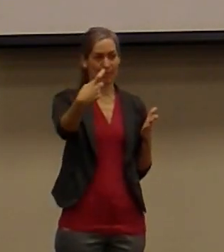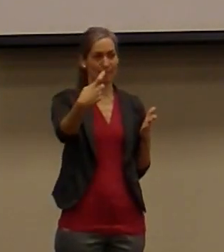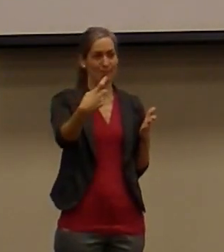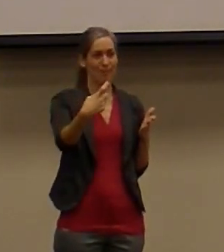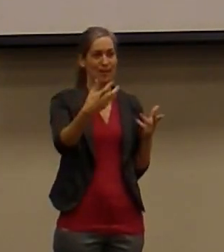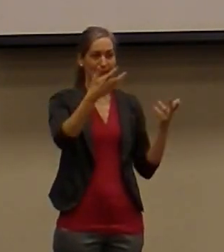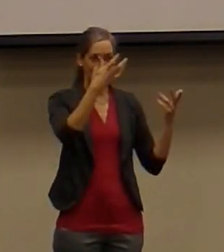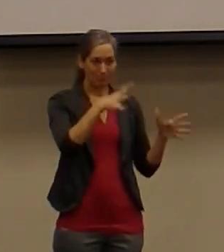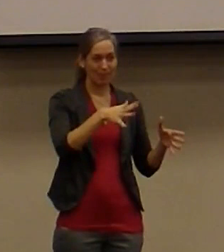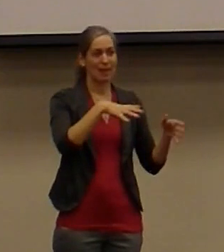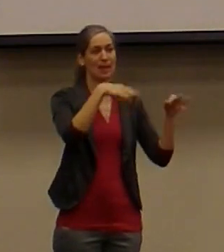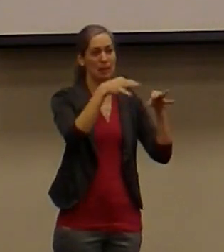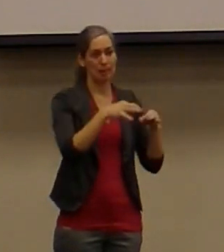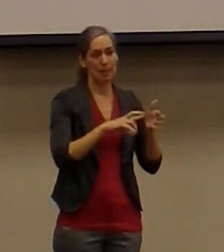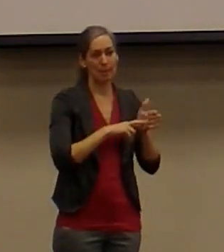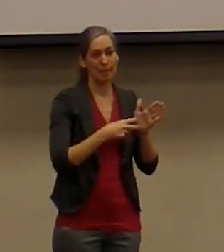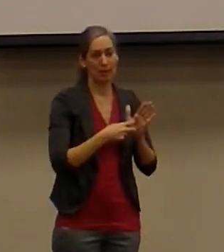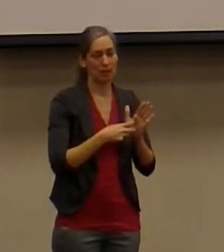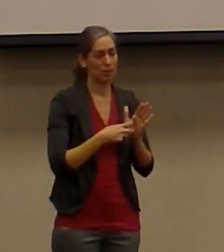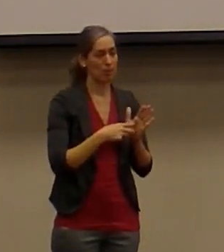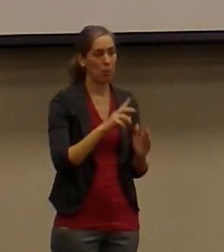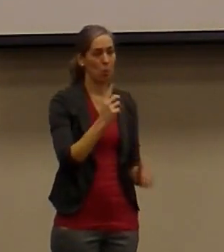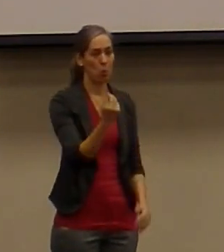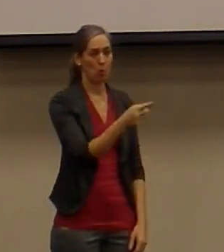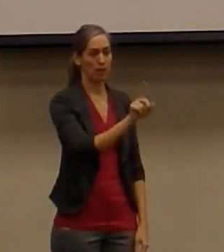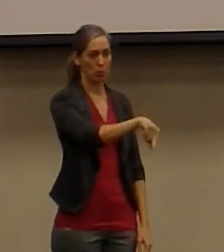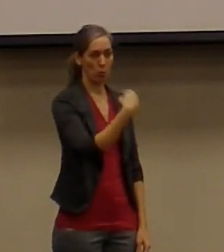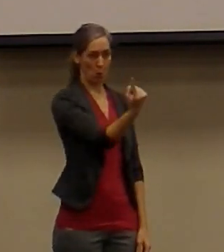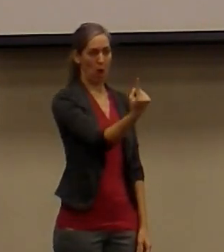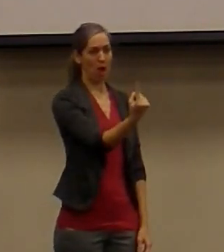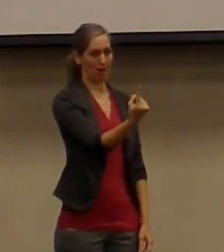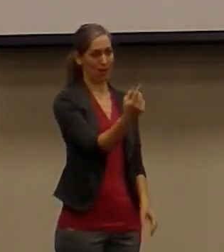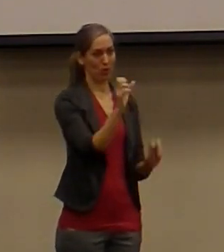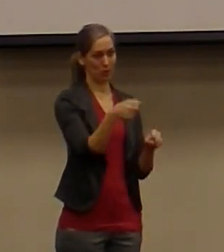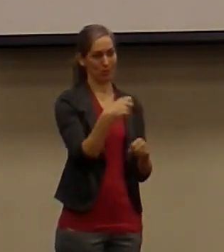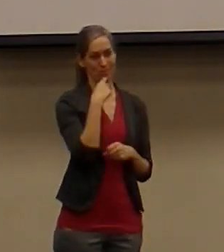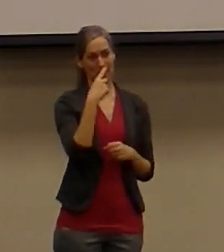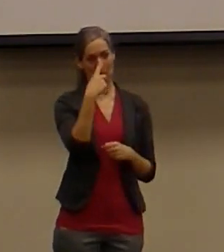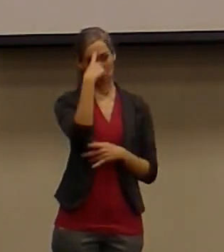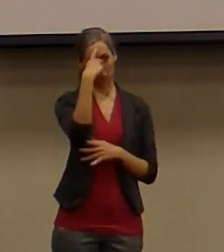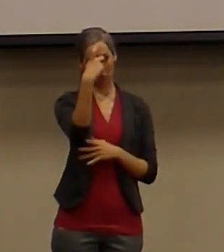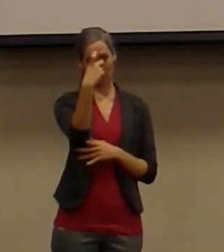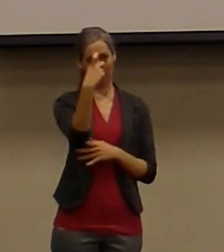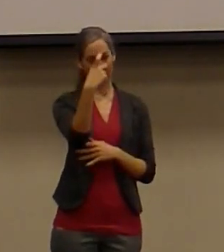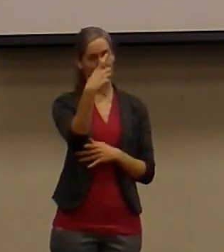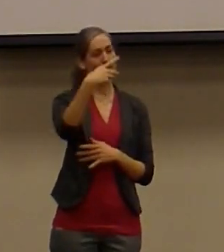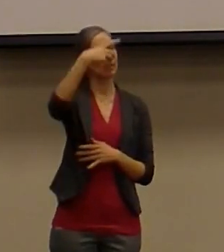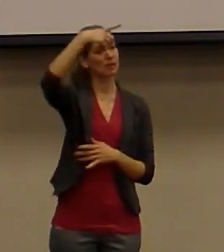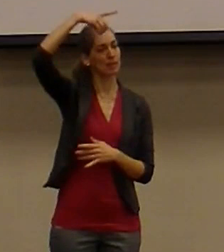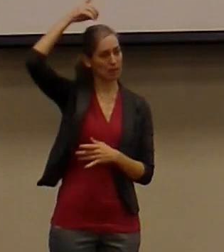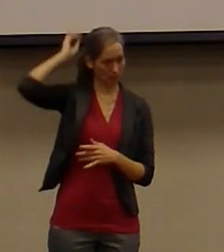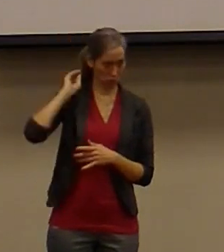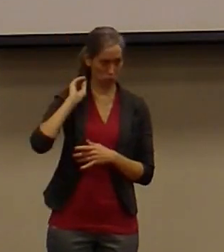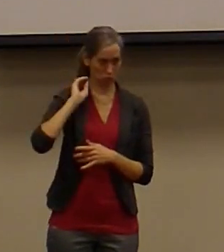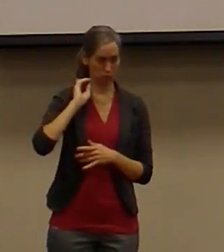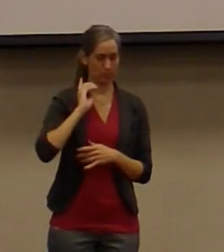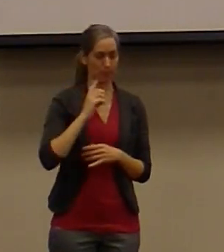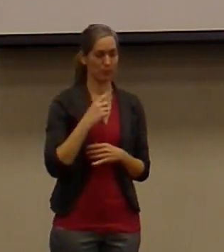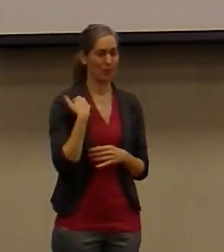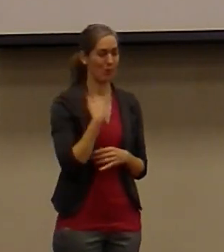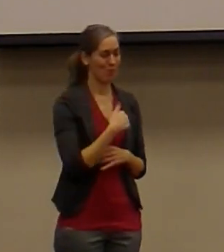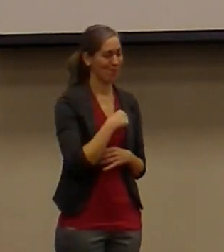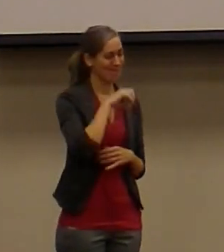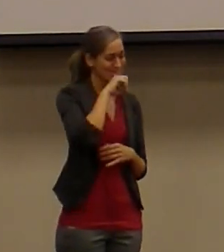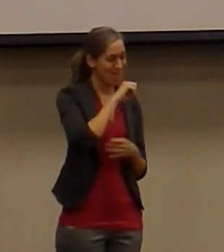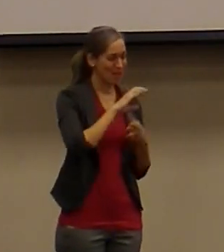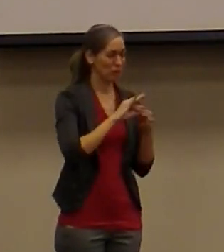meant. Only Daniel was able to do that. This is that story we know so well and told to our children and